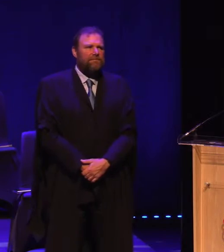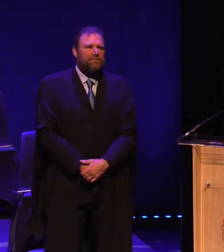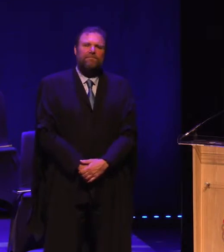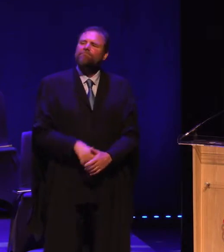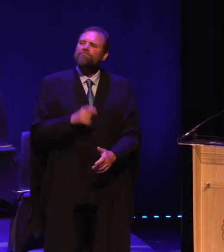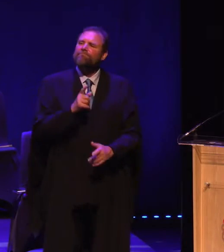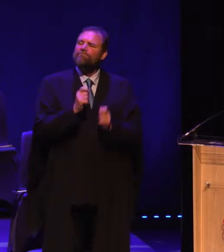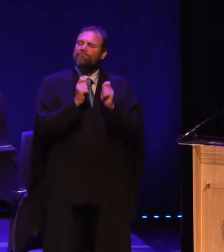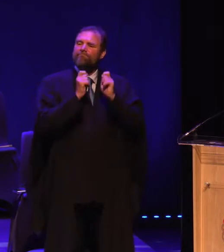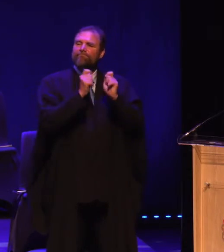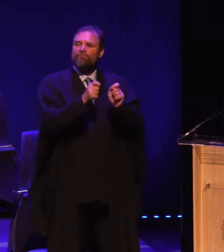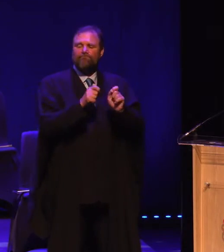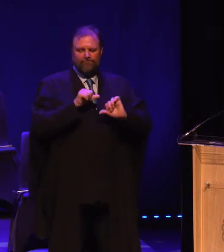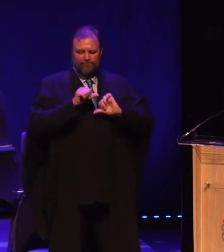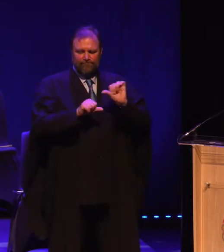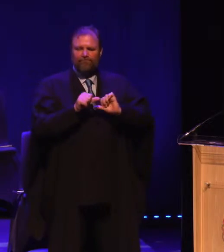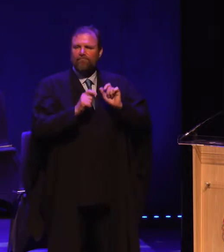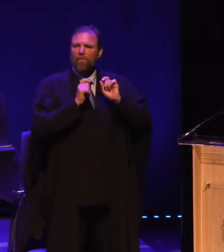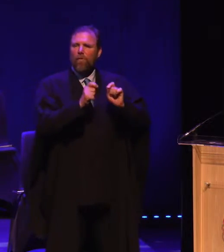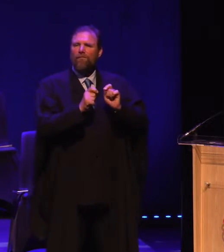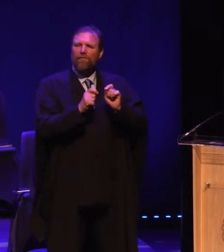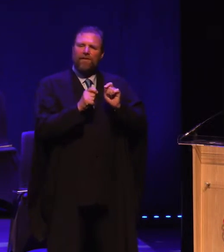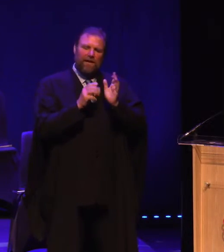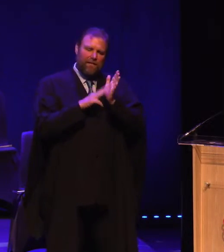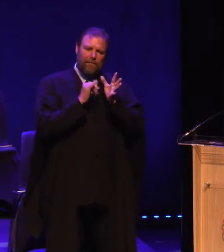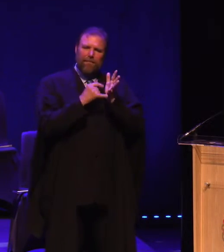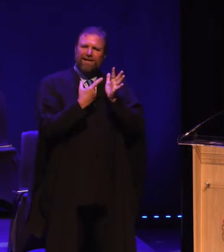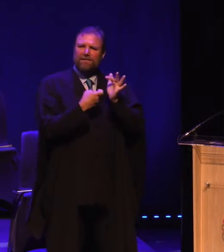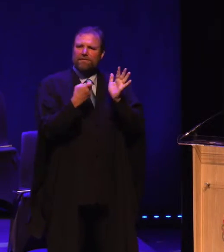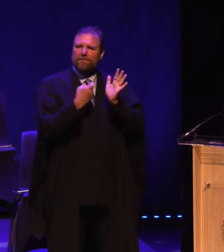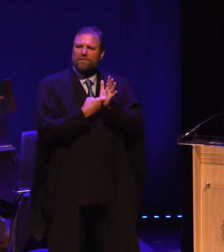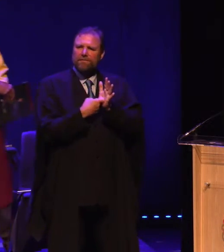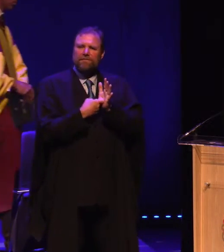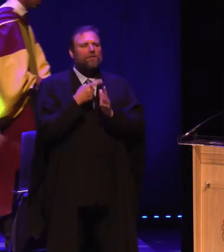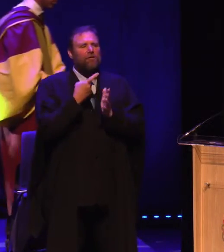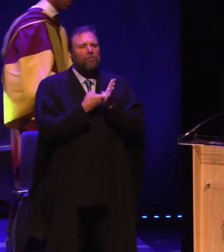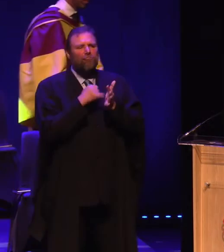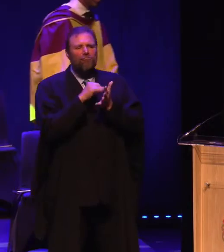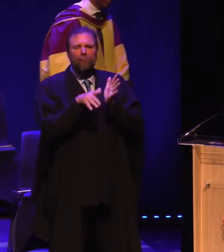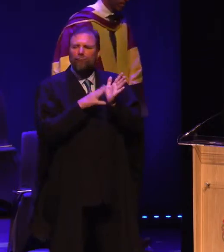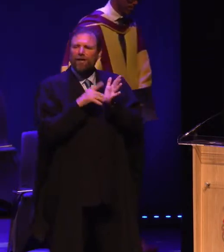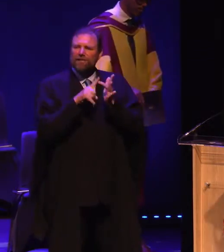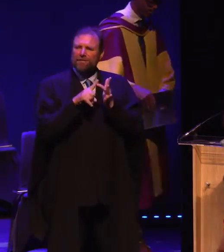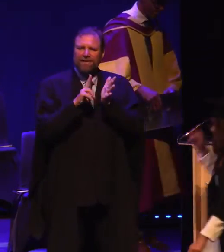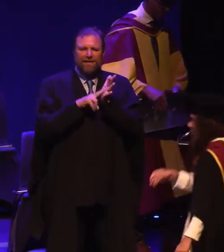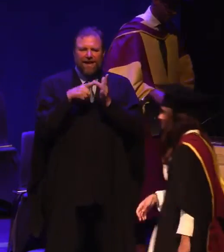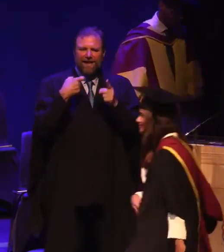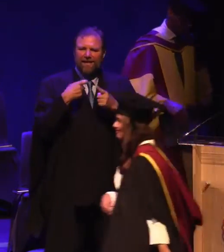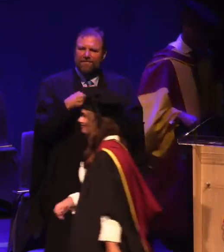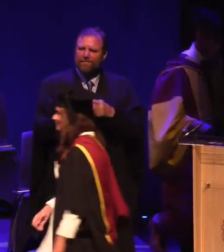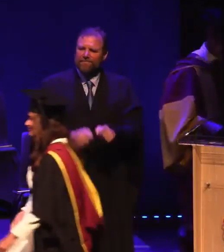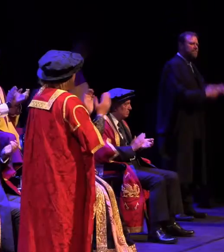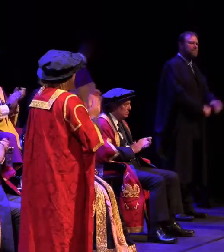And for the Programme Award for the Masters in Sport Rehabilitation, Rashmi Naik.